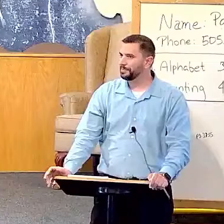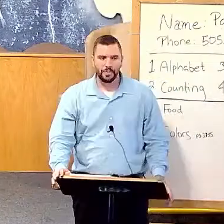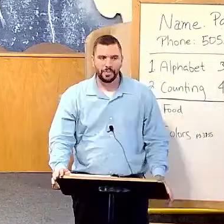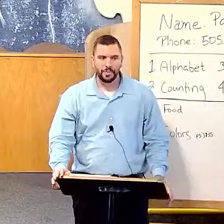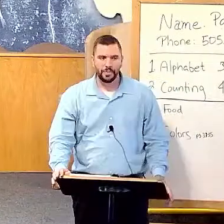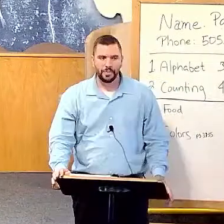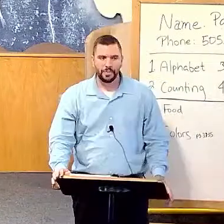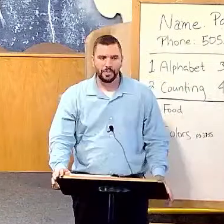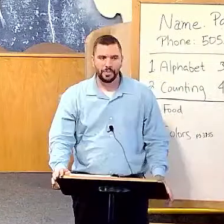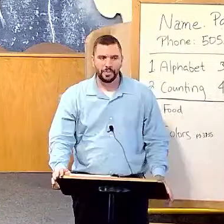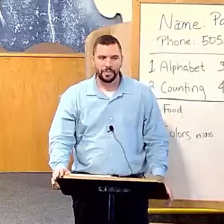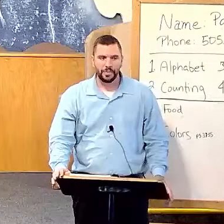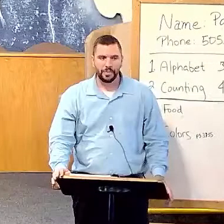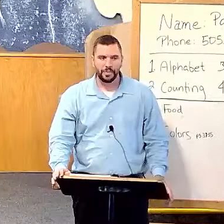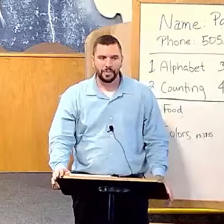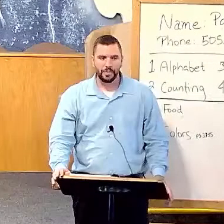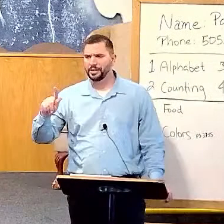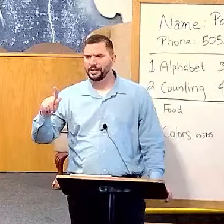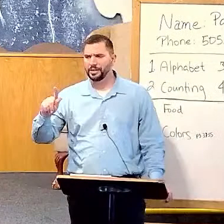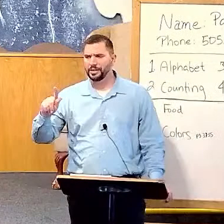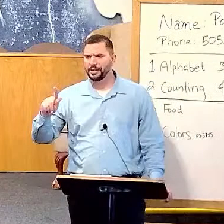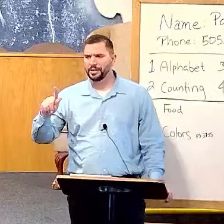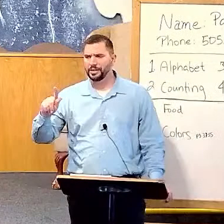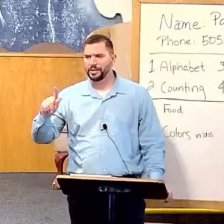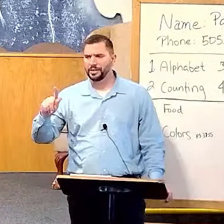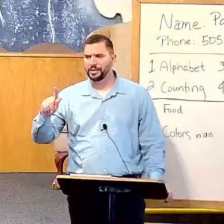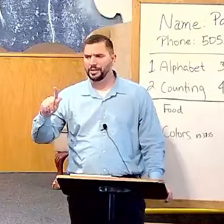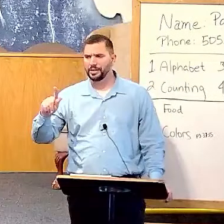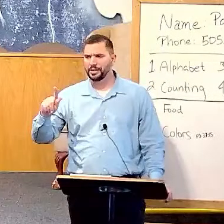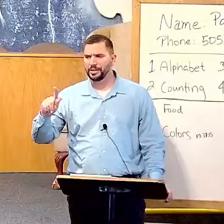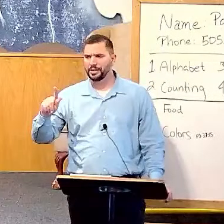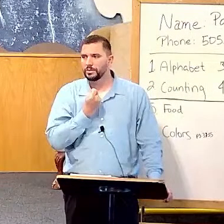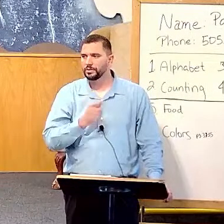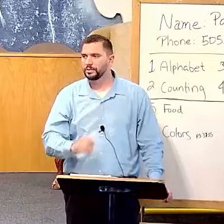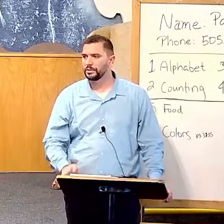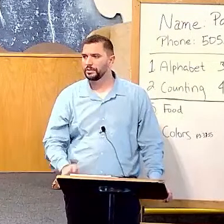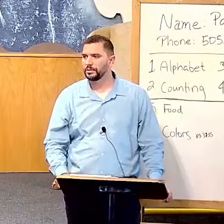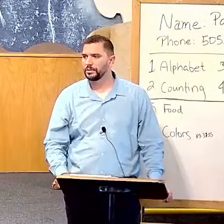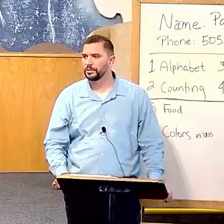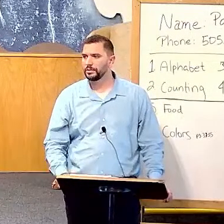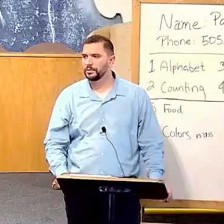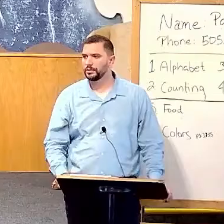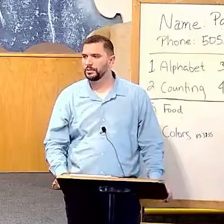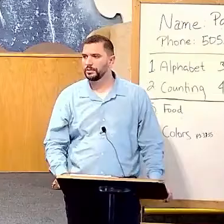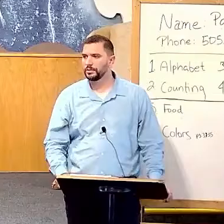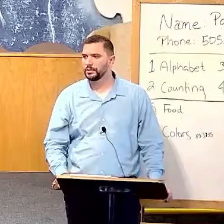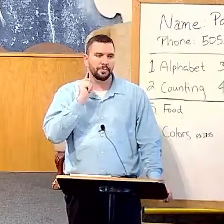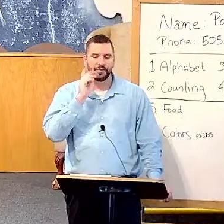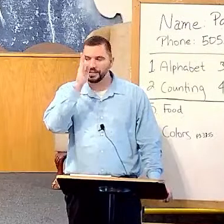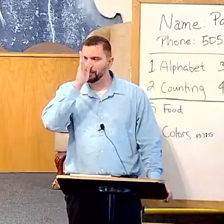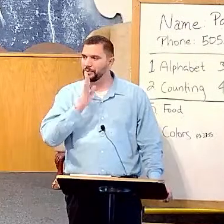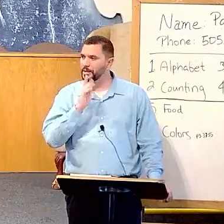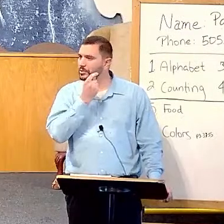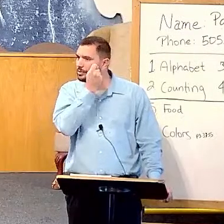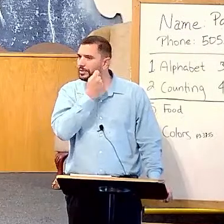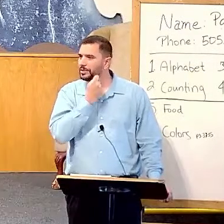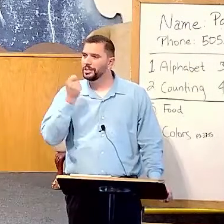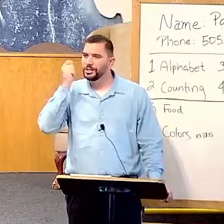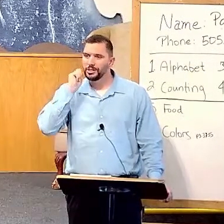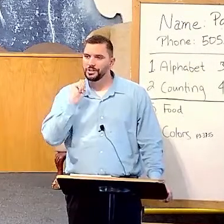a twin. I think we even went over twin. You make a T, and you just go over your mouth. It's symmetrical. So